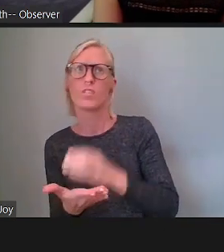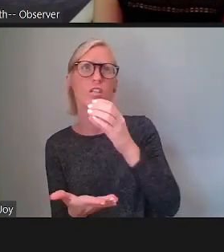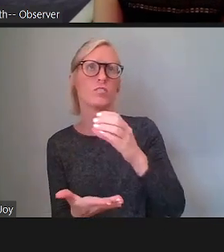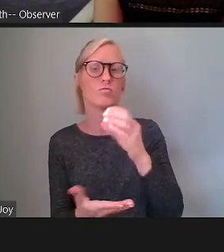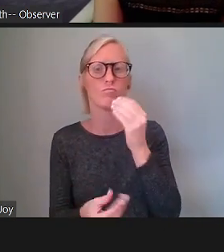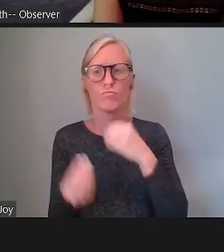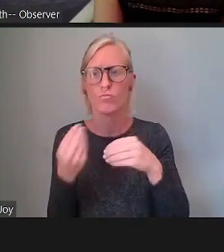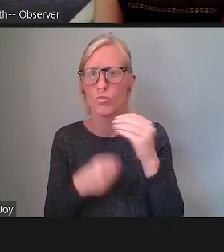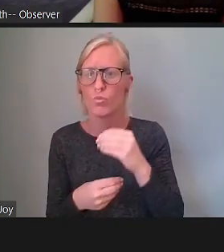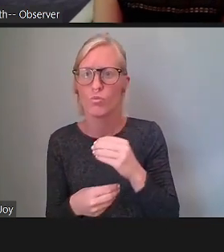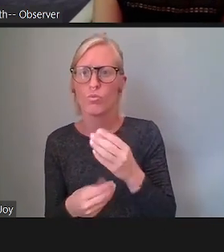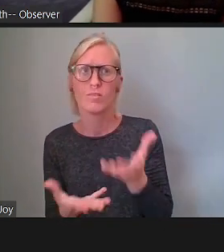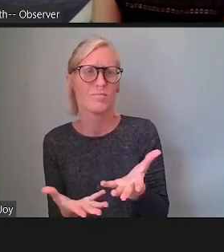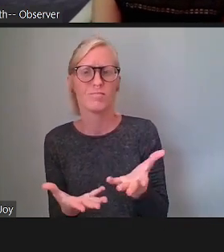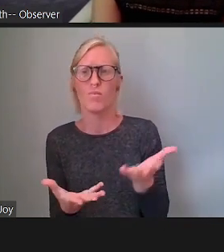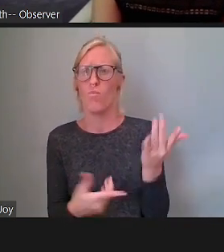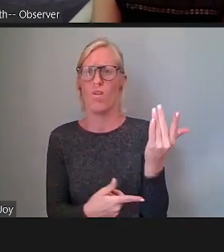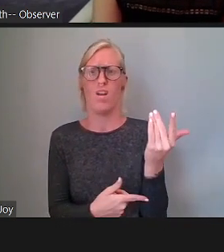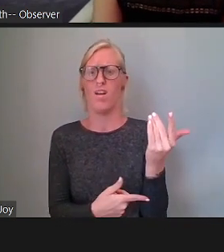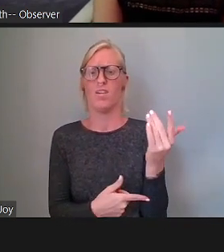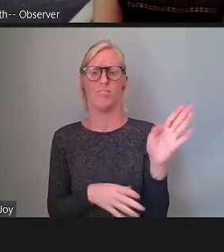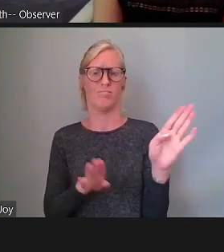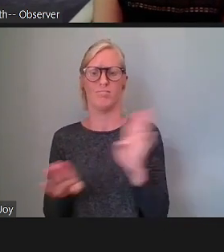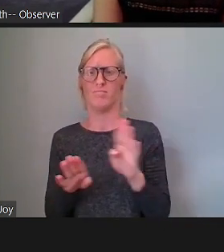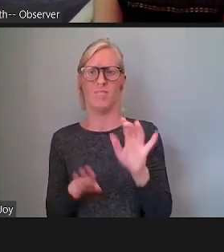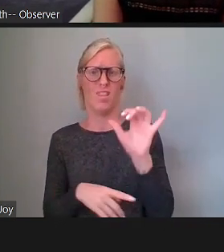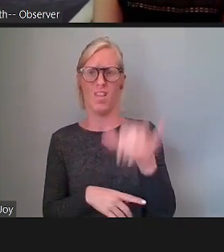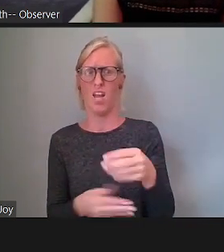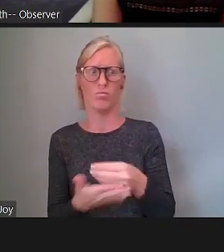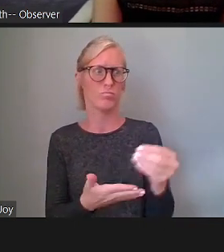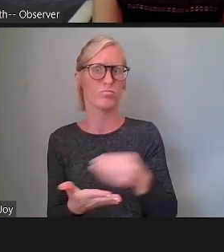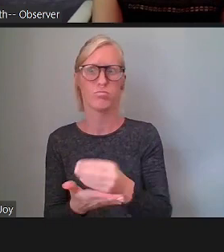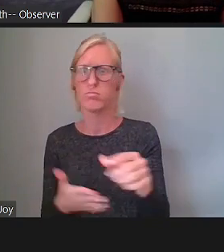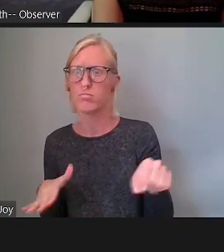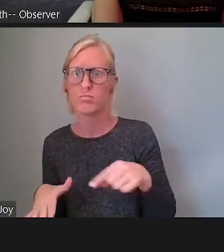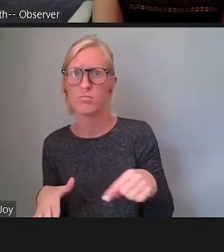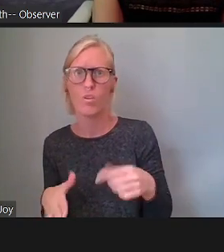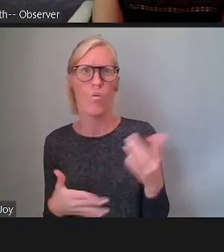food, why do people behave this way? And